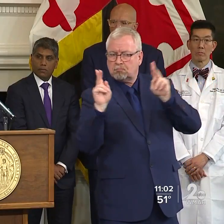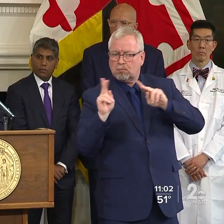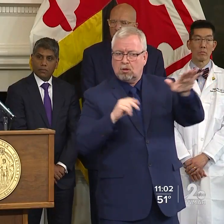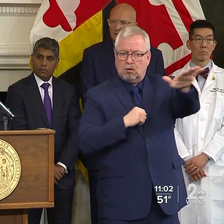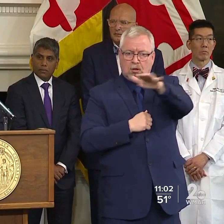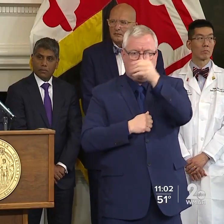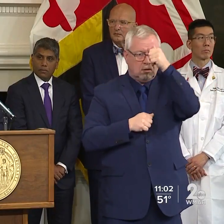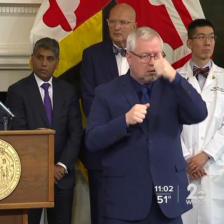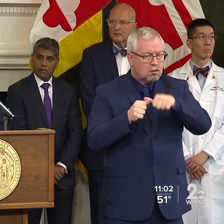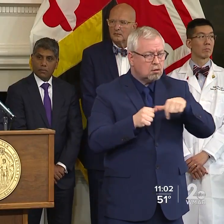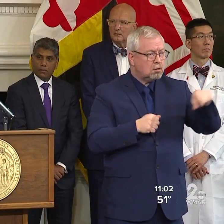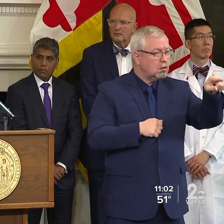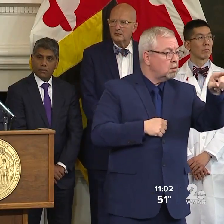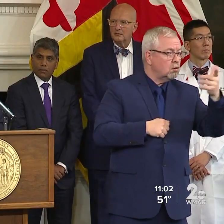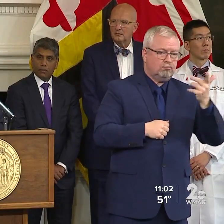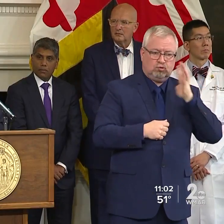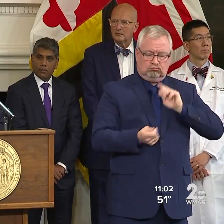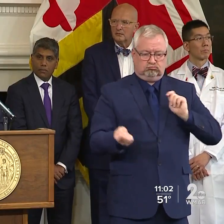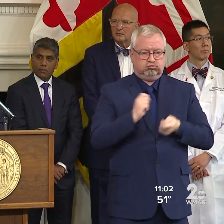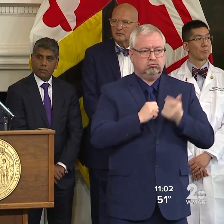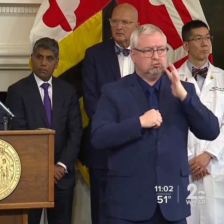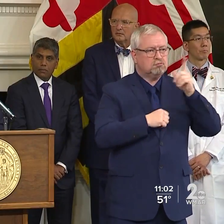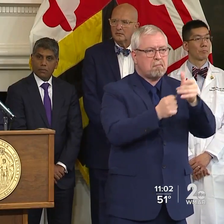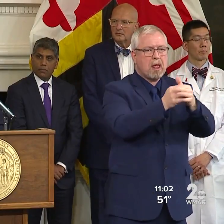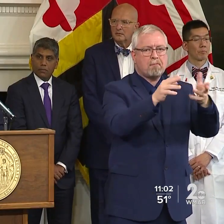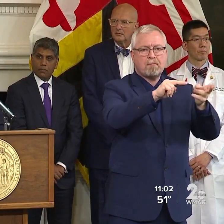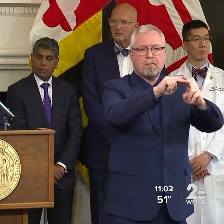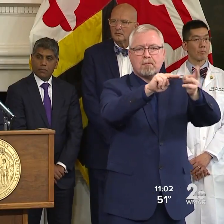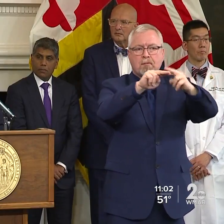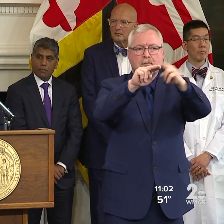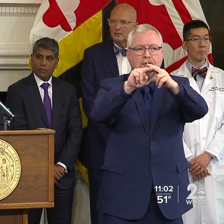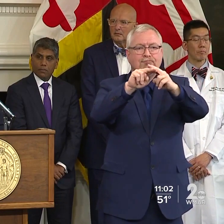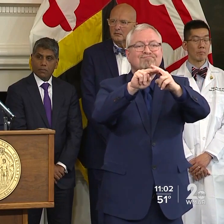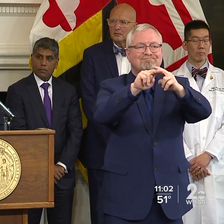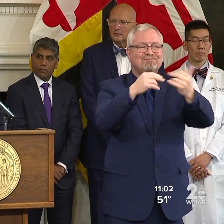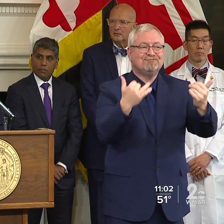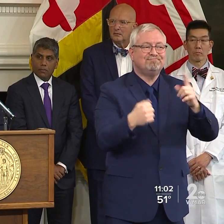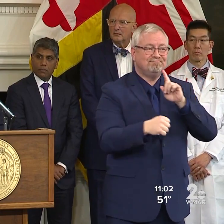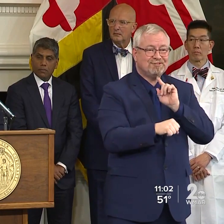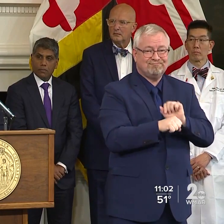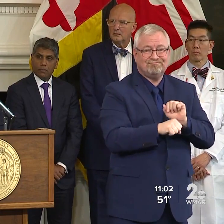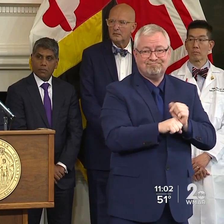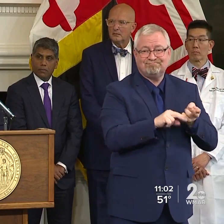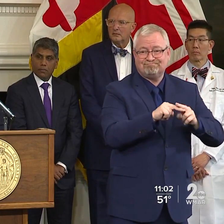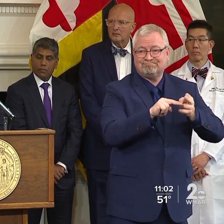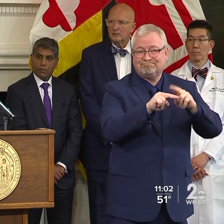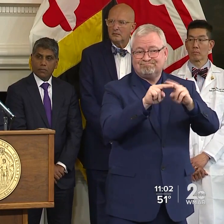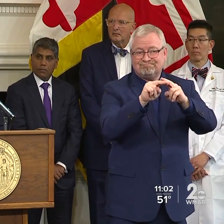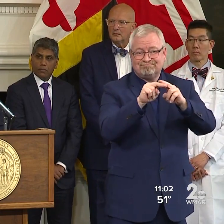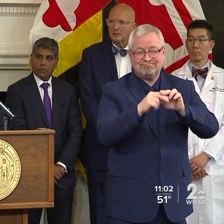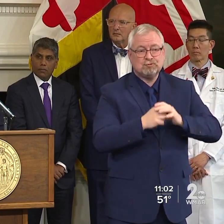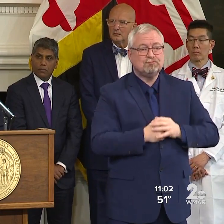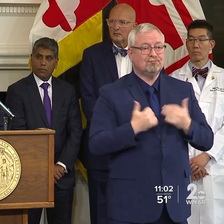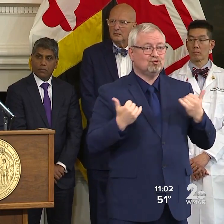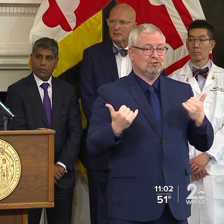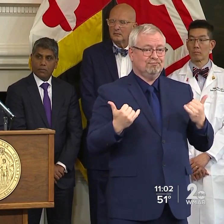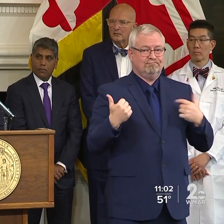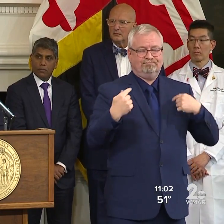Marylanders, the actions that I have announced here today will be disruptive to your everyday lives. And they may